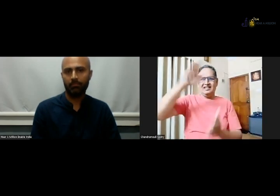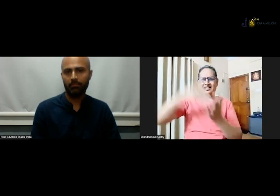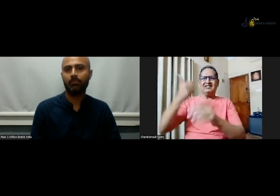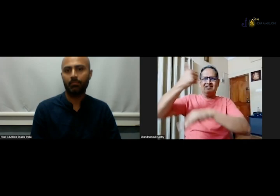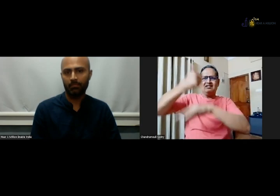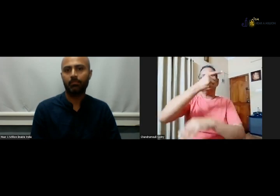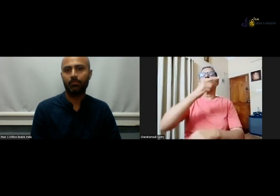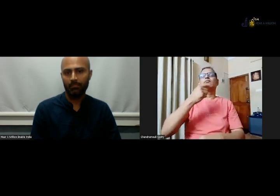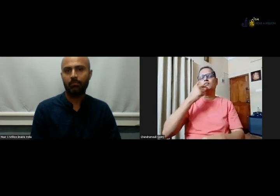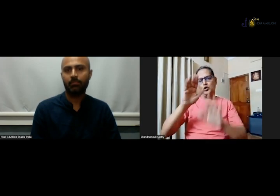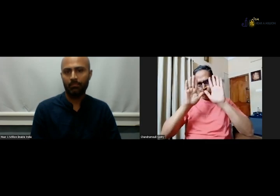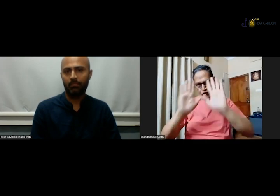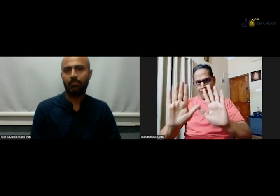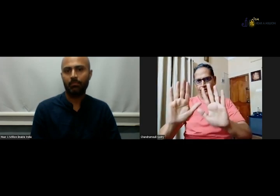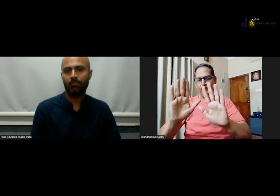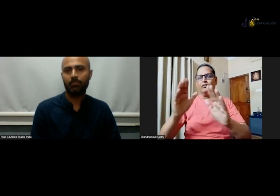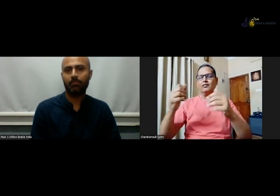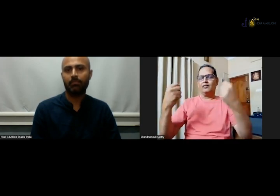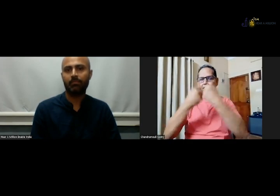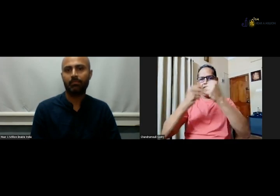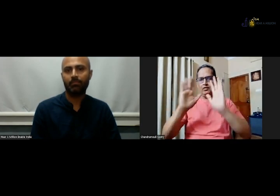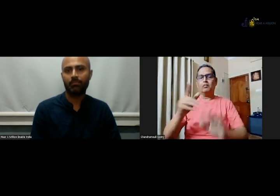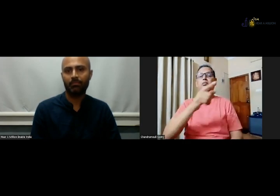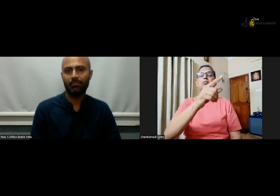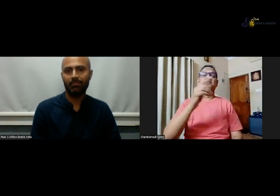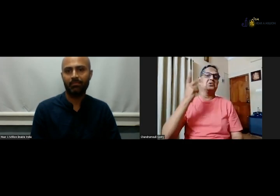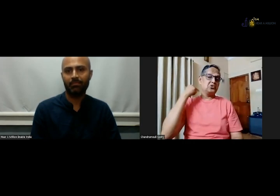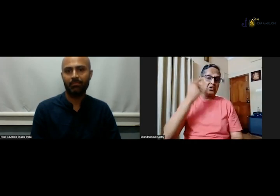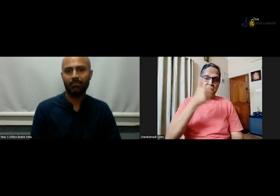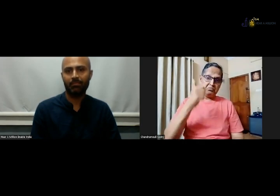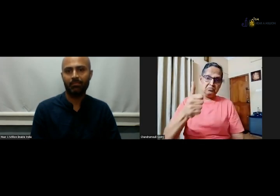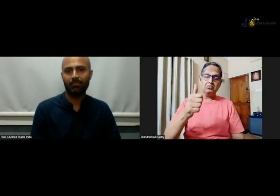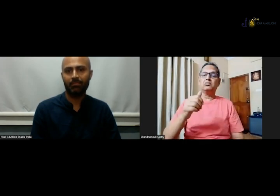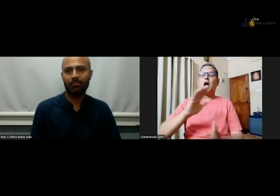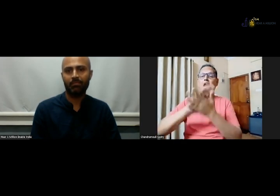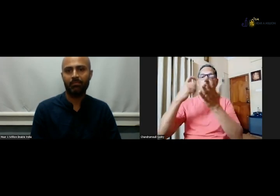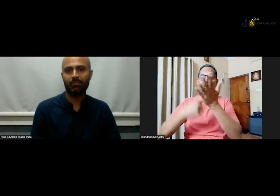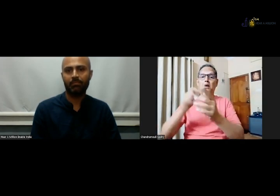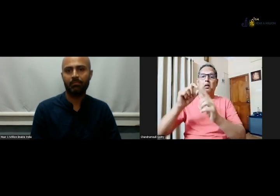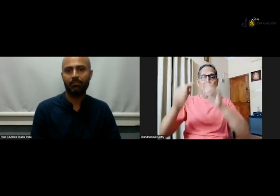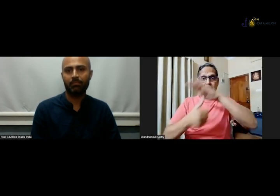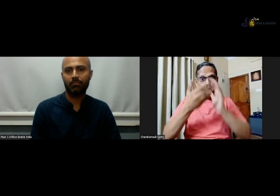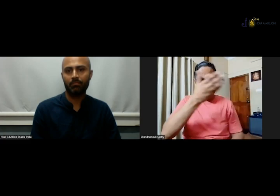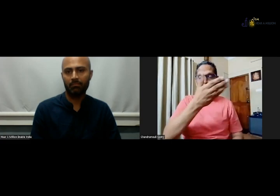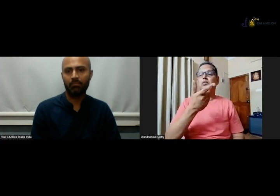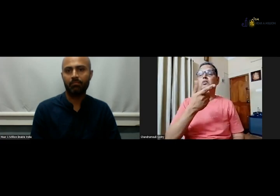Kasturi, there is a member from ISLRTC. Then